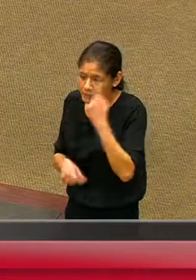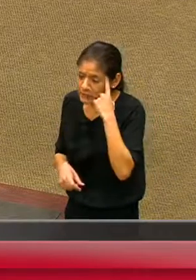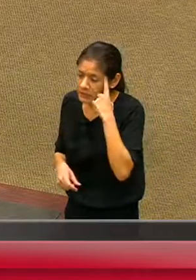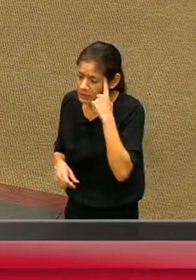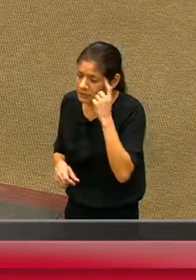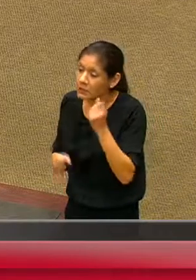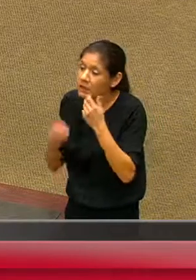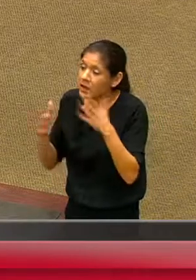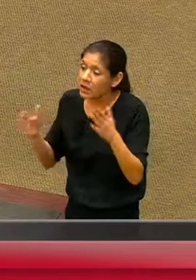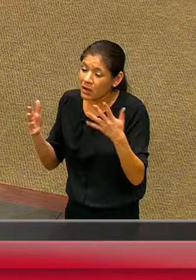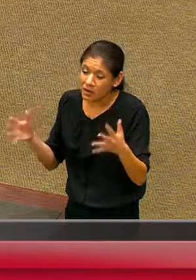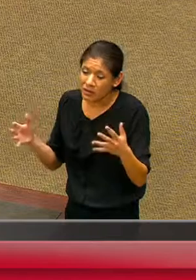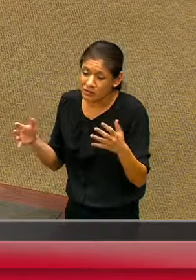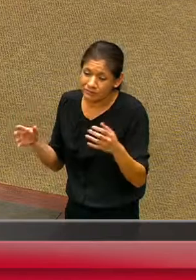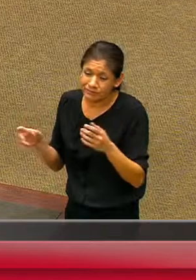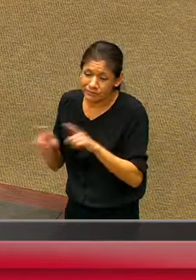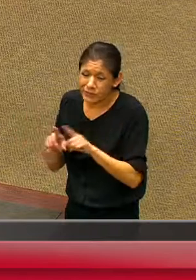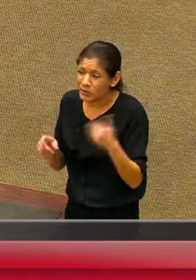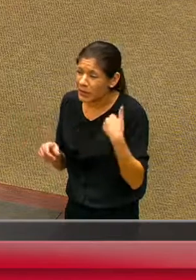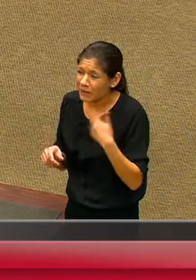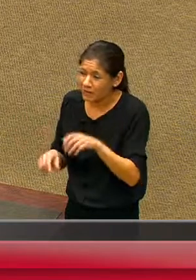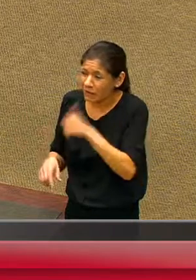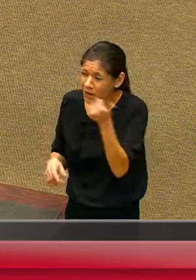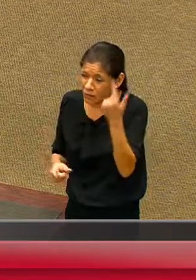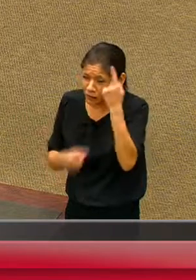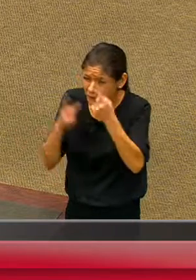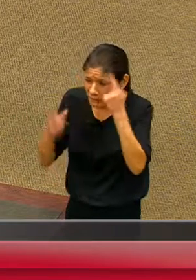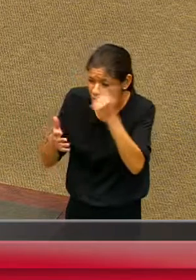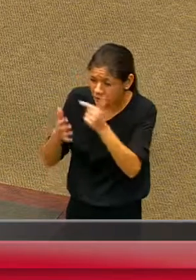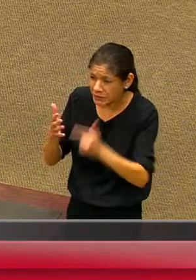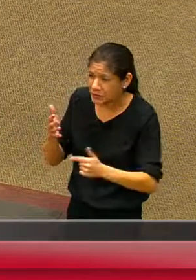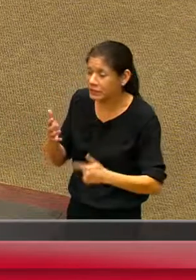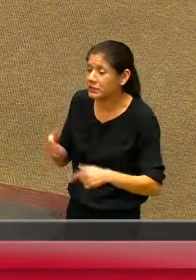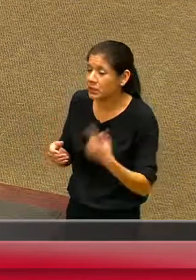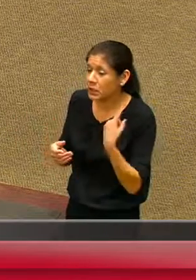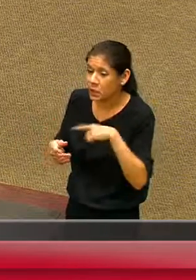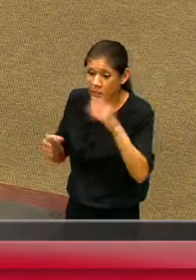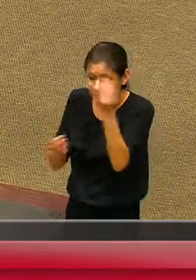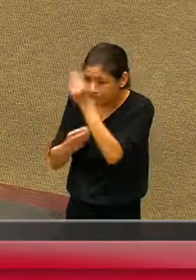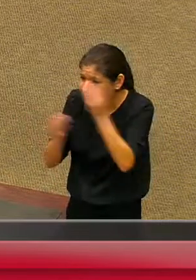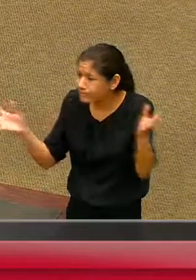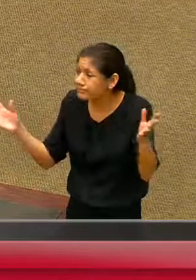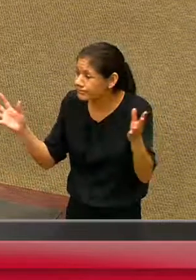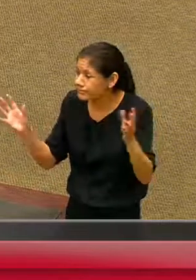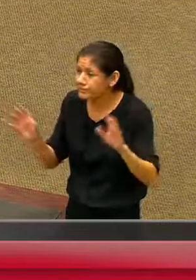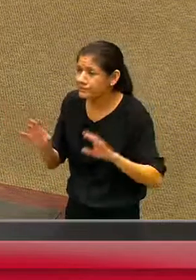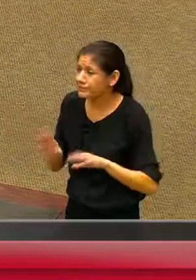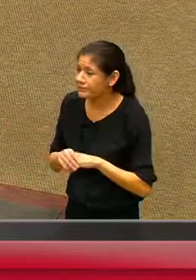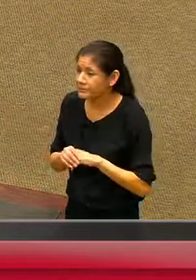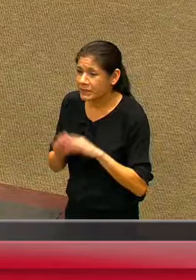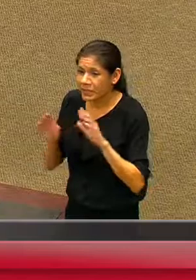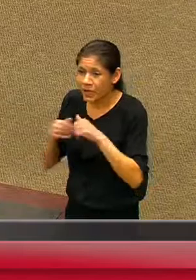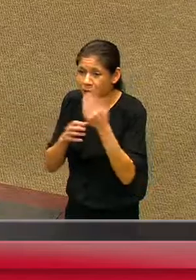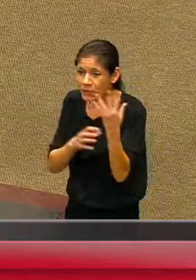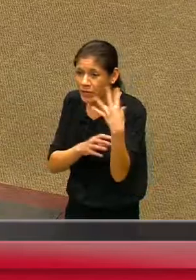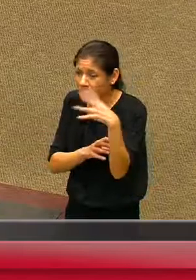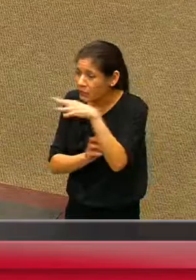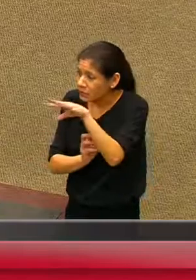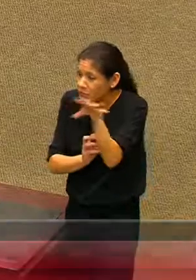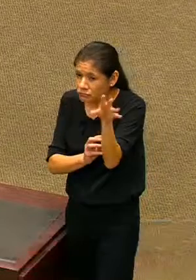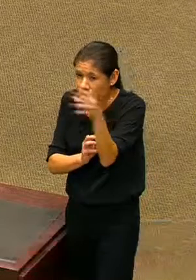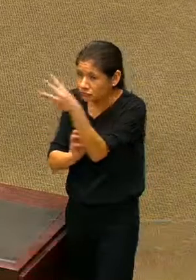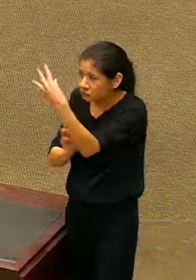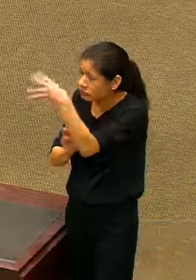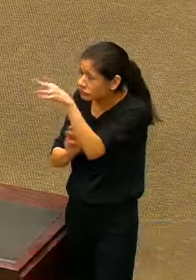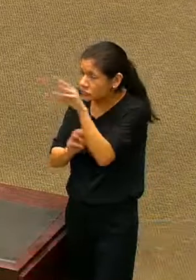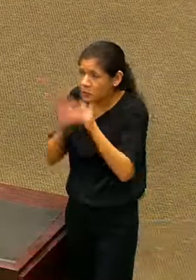we also have other things to consider. We are broadcasting that. How do we all of a sudden swing the cameras around and catch that person yelling